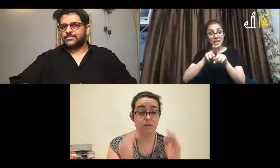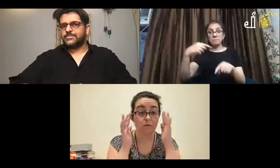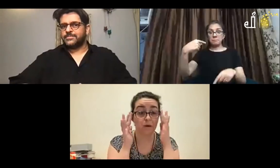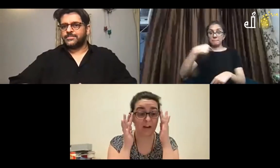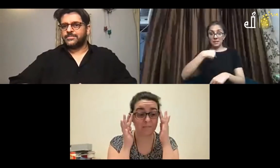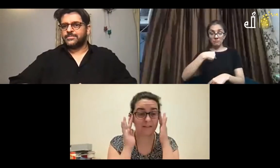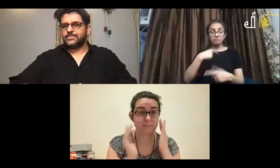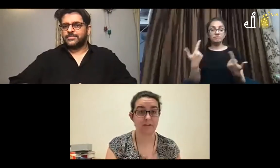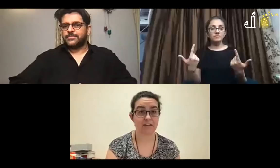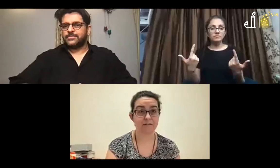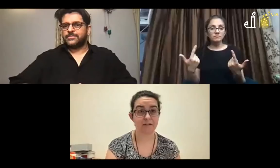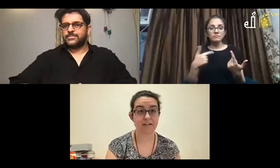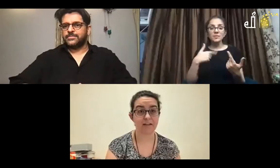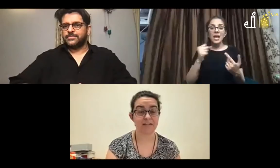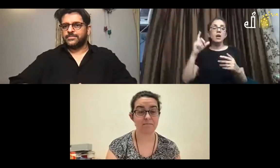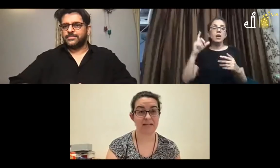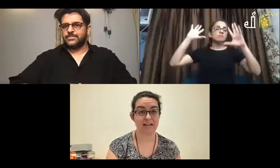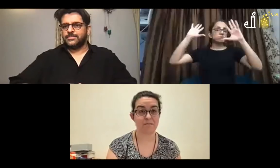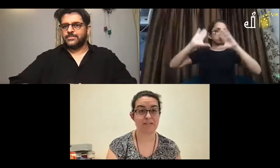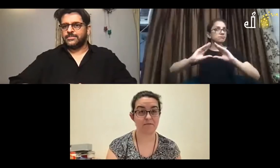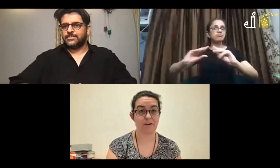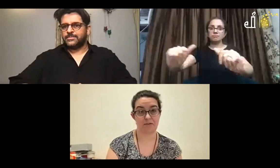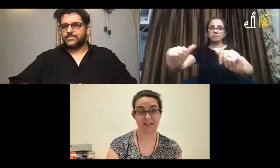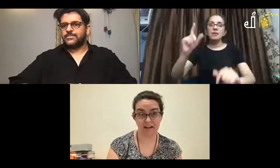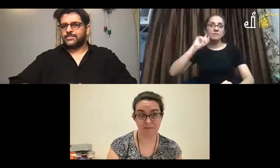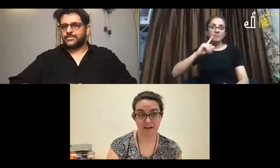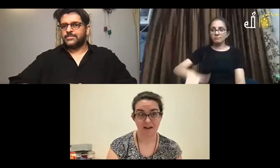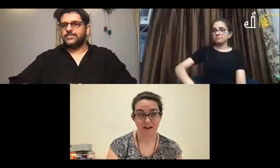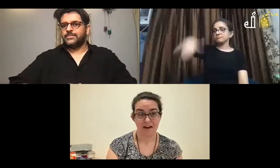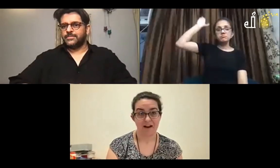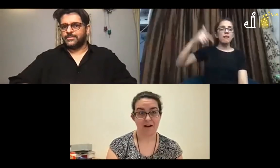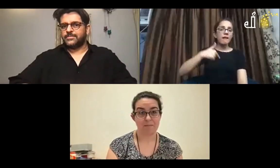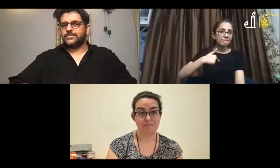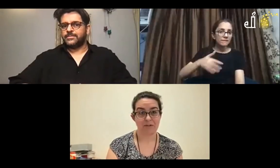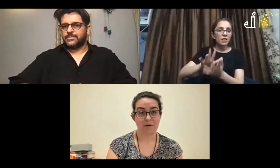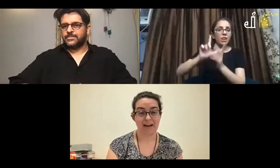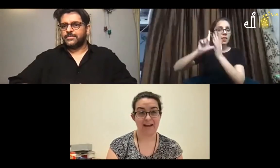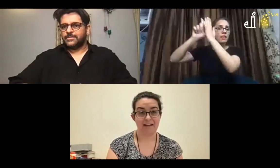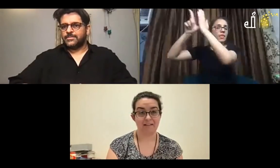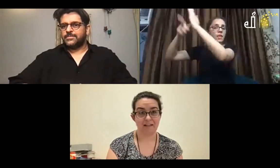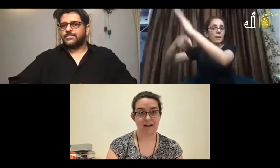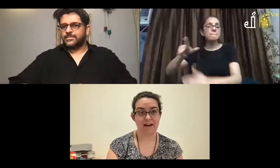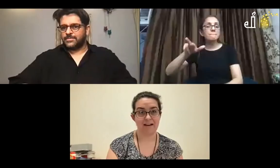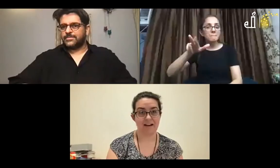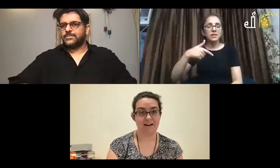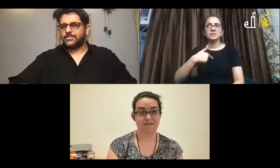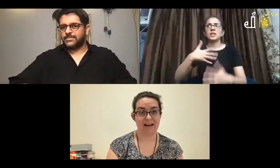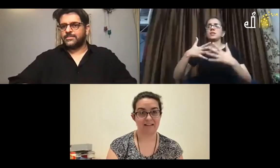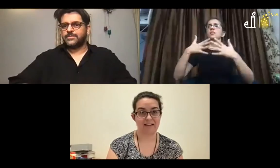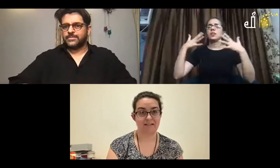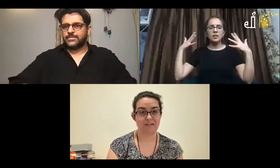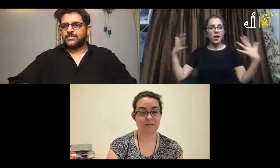me who has a progressive hearing loss and became deaf over time, I had a lot